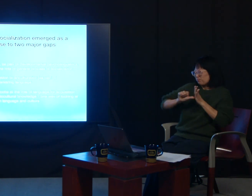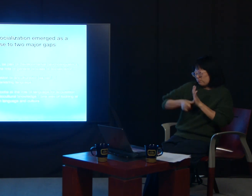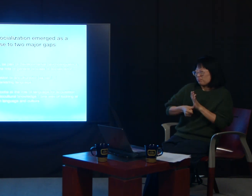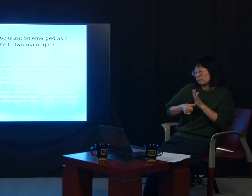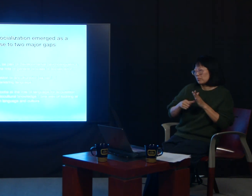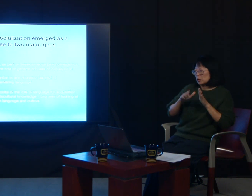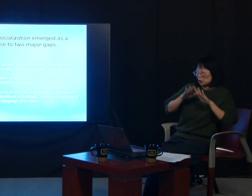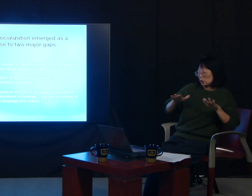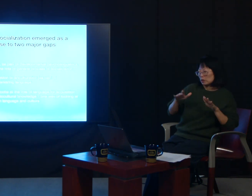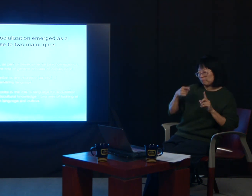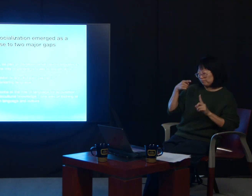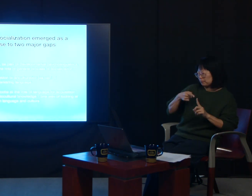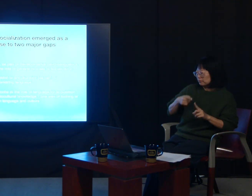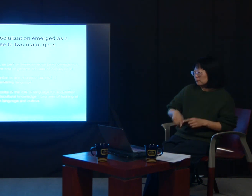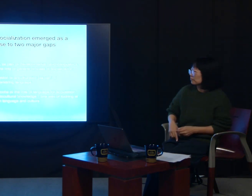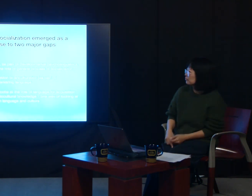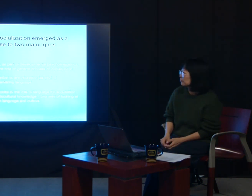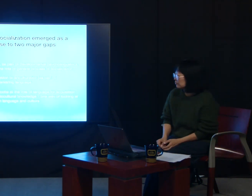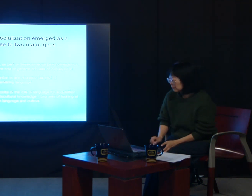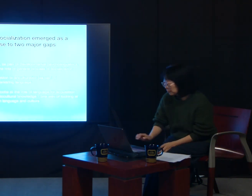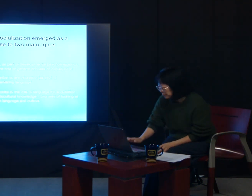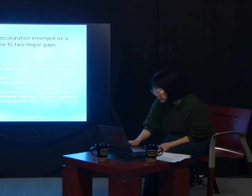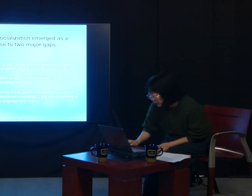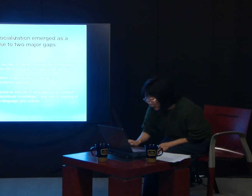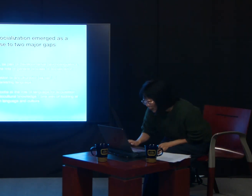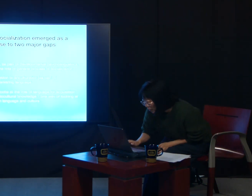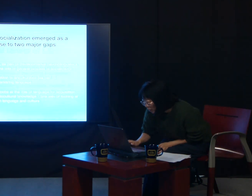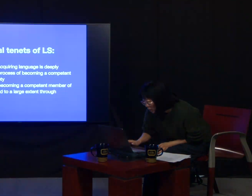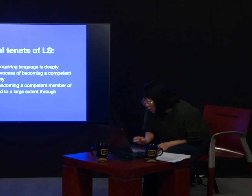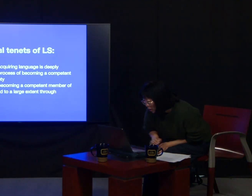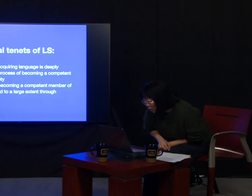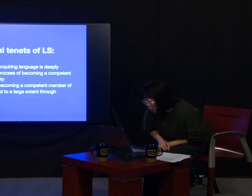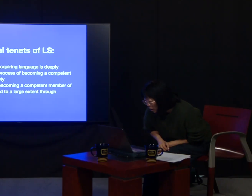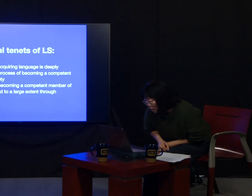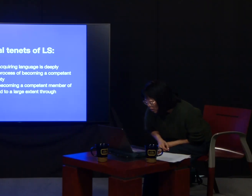However, I want to emphasize that it's very different for children.